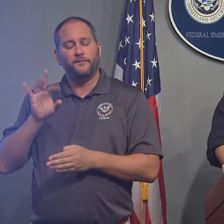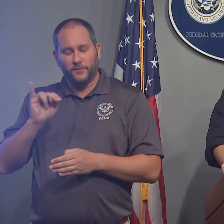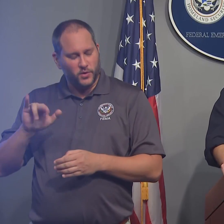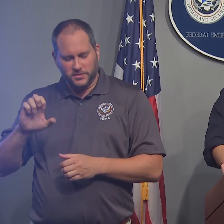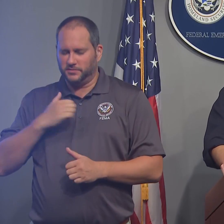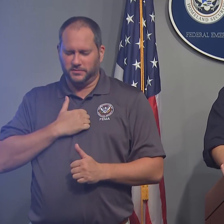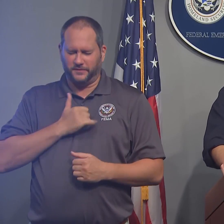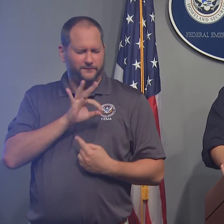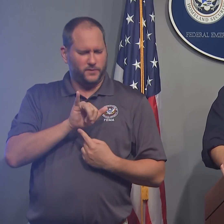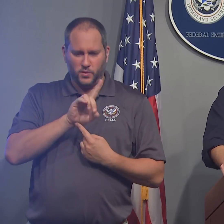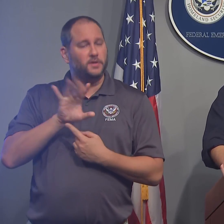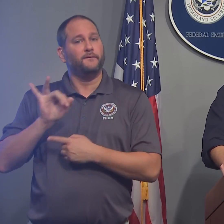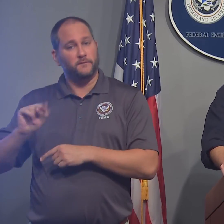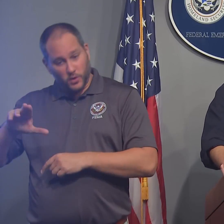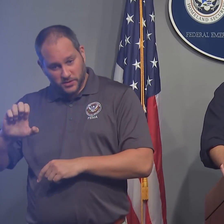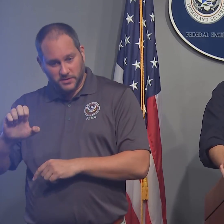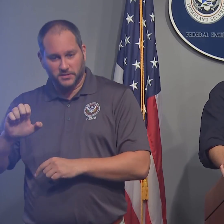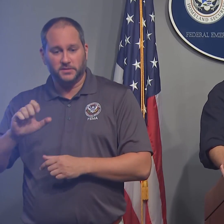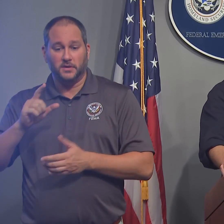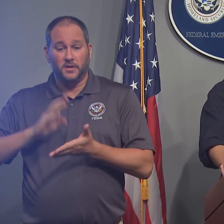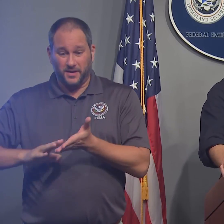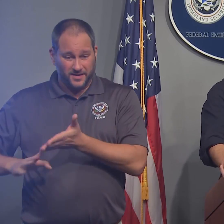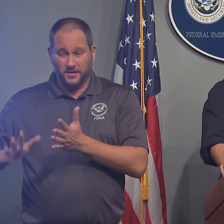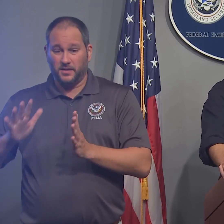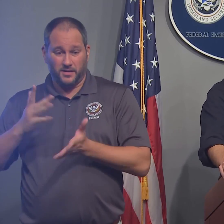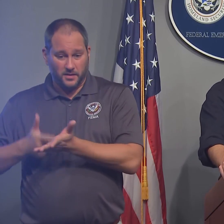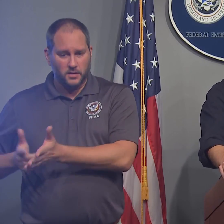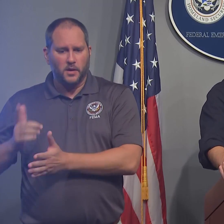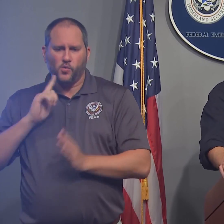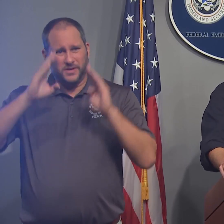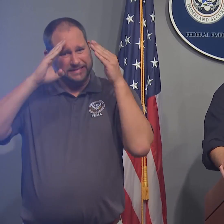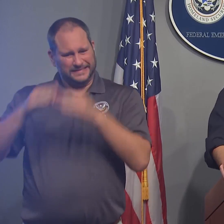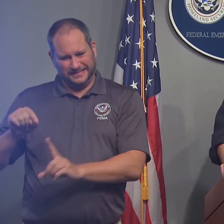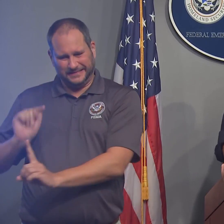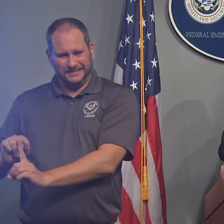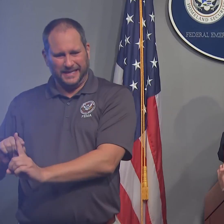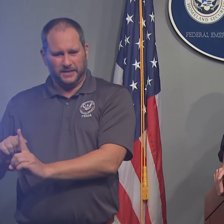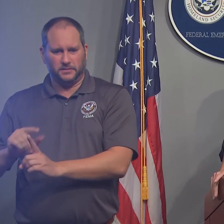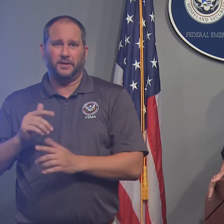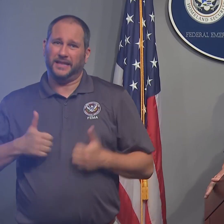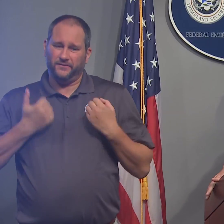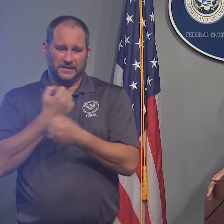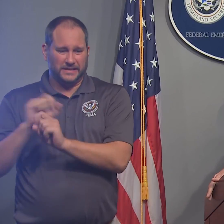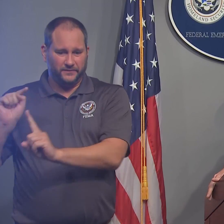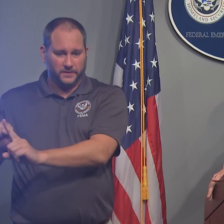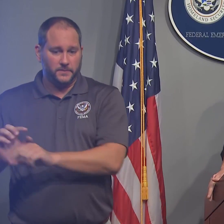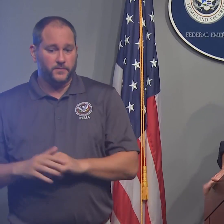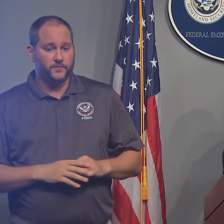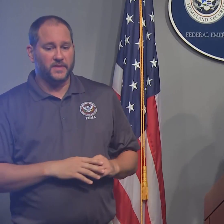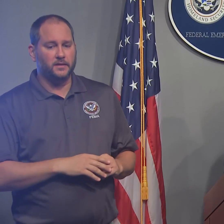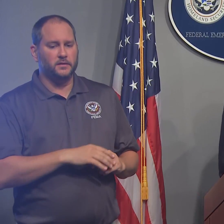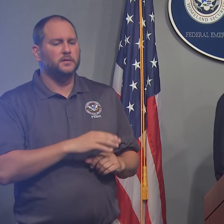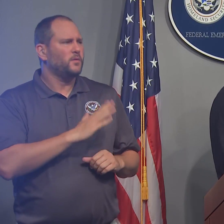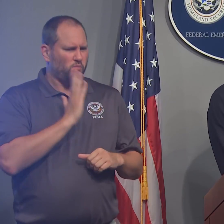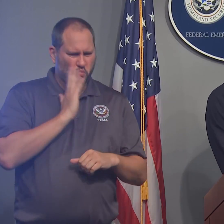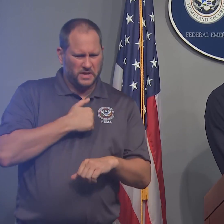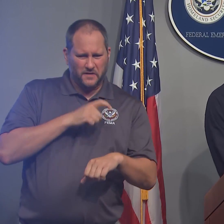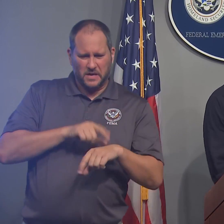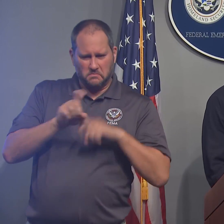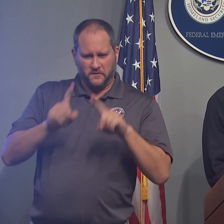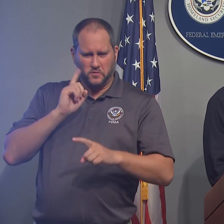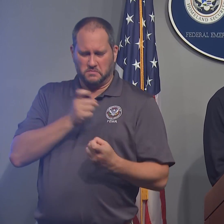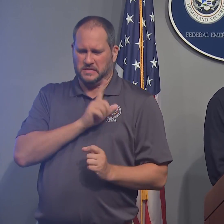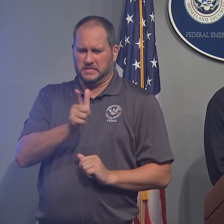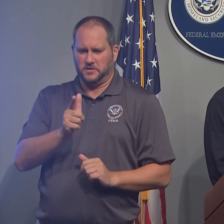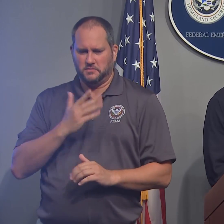Florence, excuse me. We're going to get to Florence, and we're going to push forward and concentrate on the life safety issues. Thank you. We will have time for Q&A at the end. Thanks,